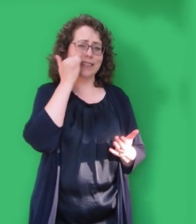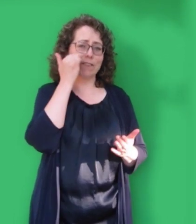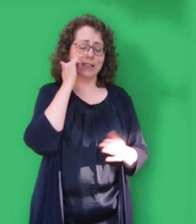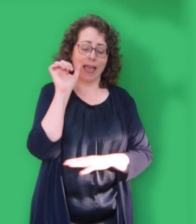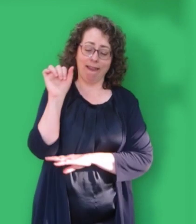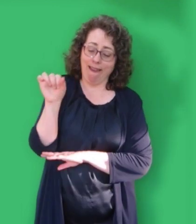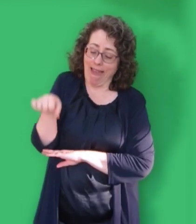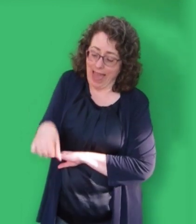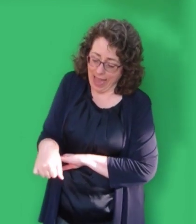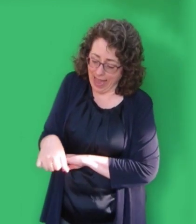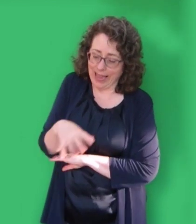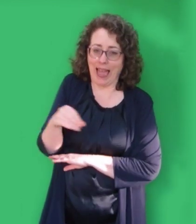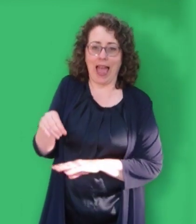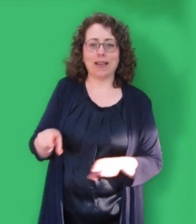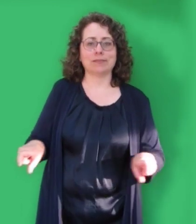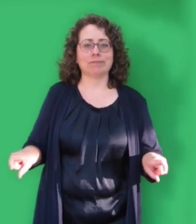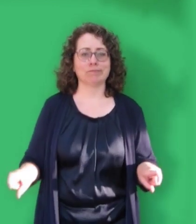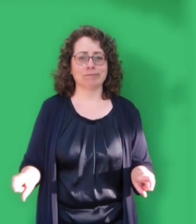squat.